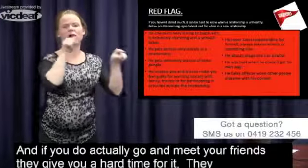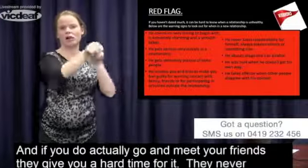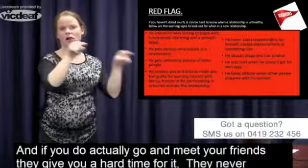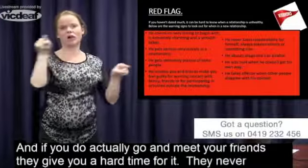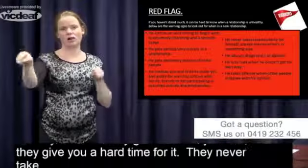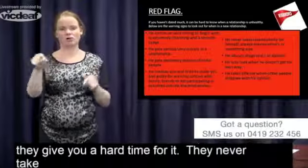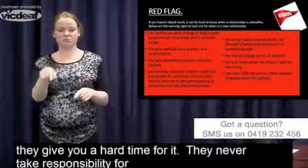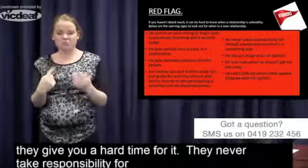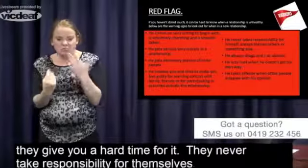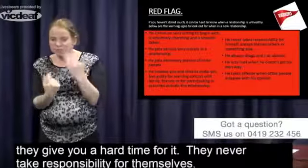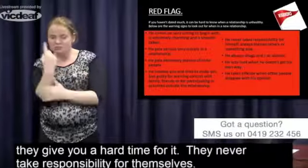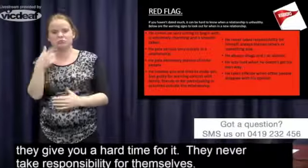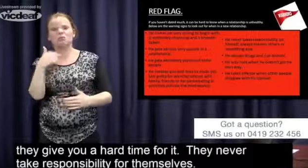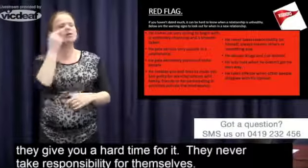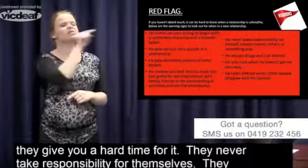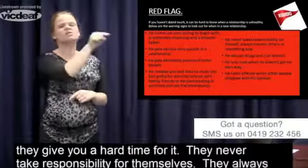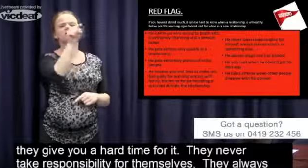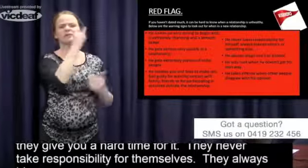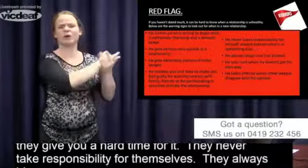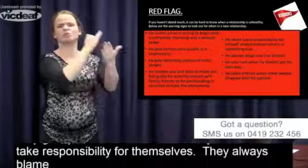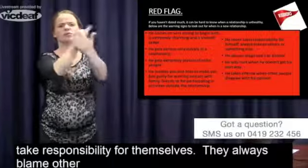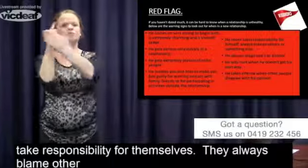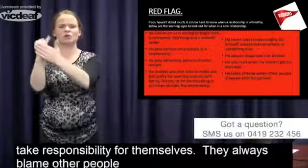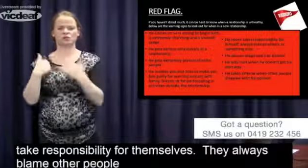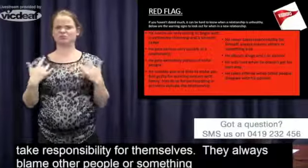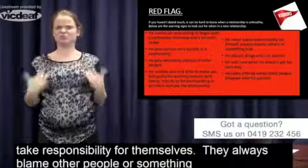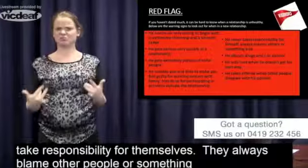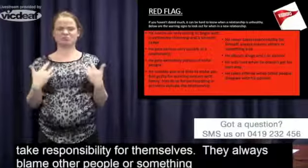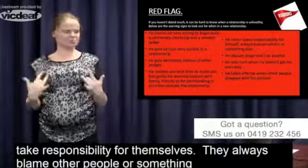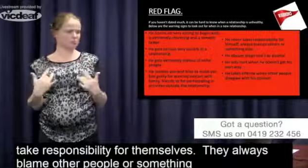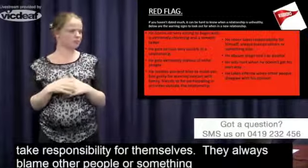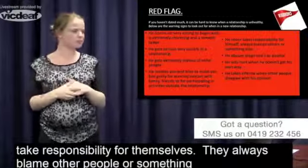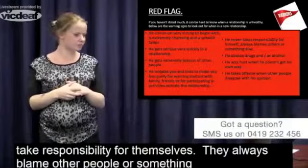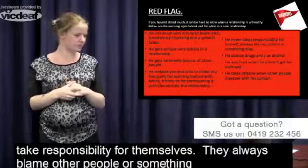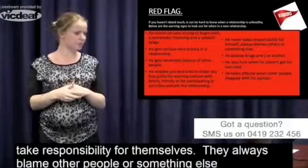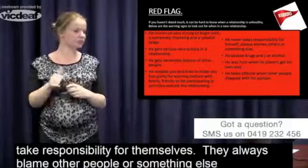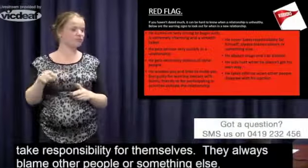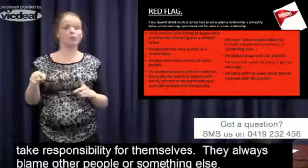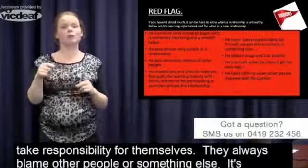They always blame other people or something else. It's everybody else's fault, not theirs.